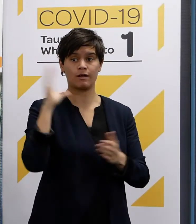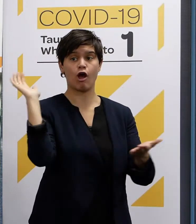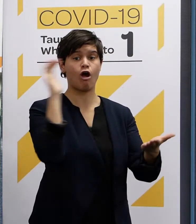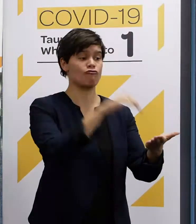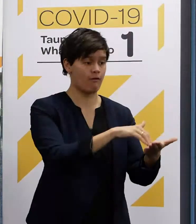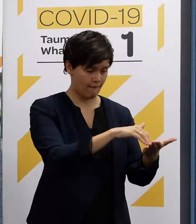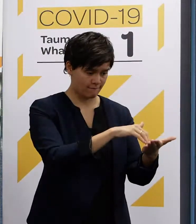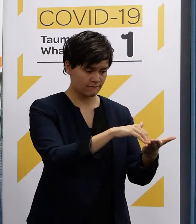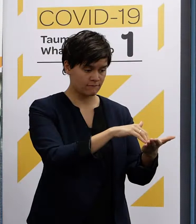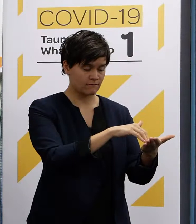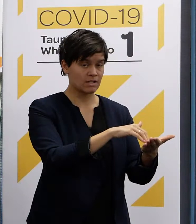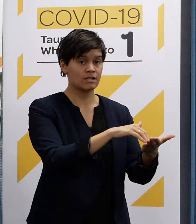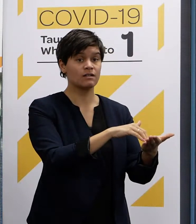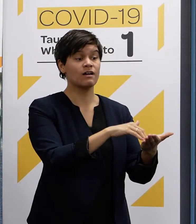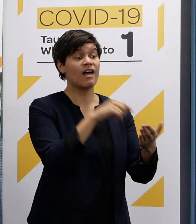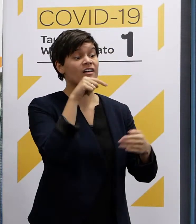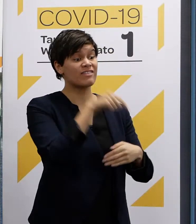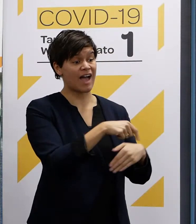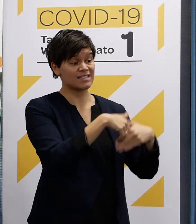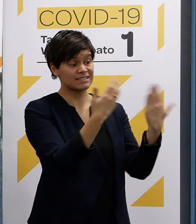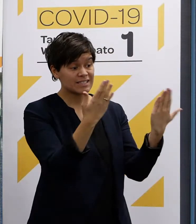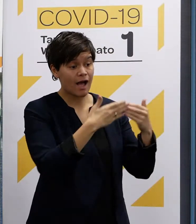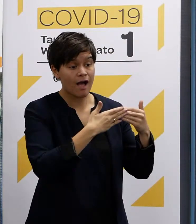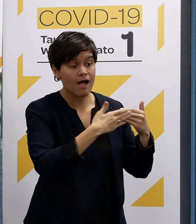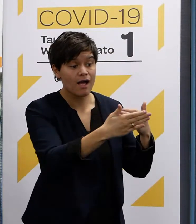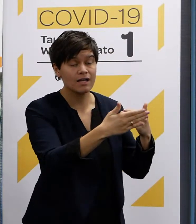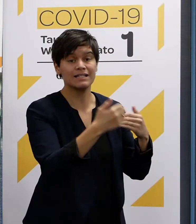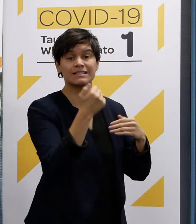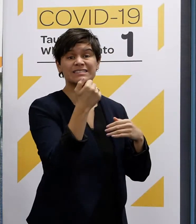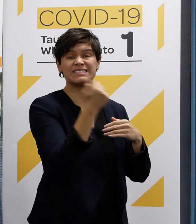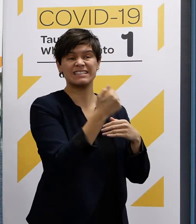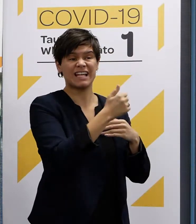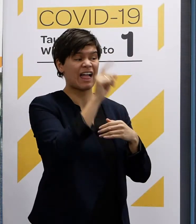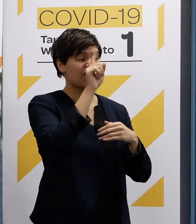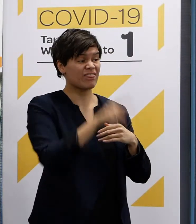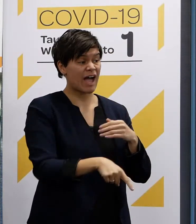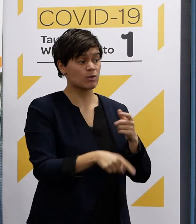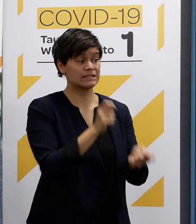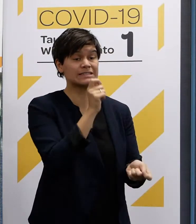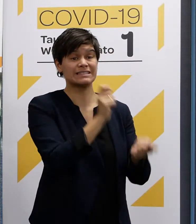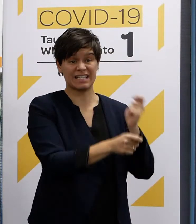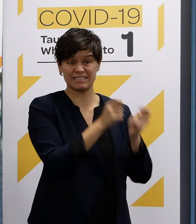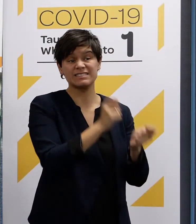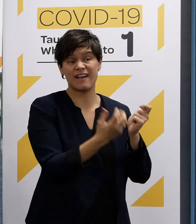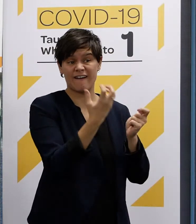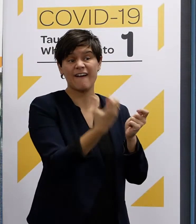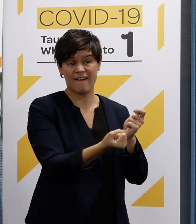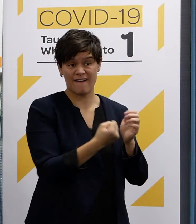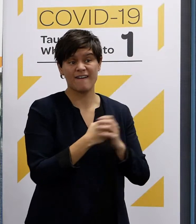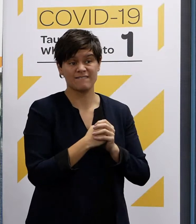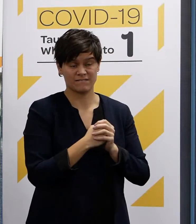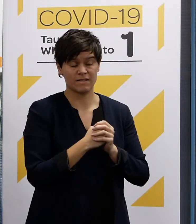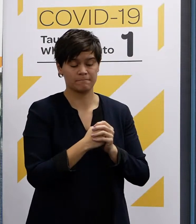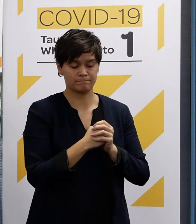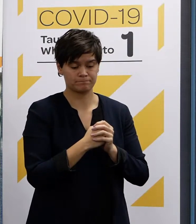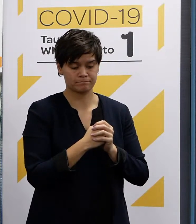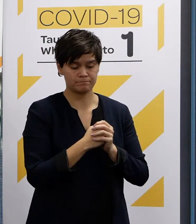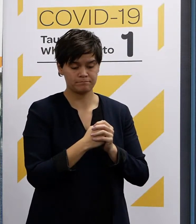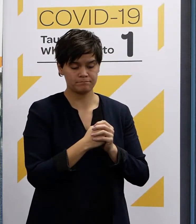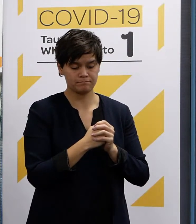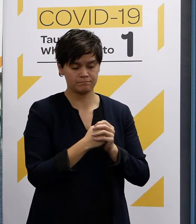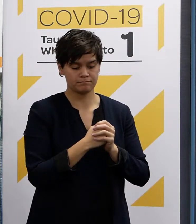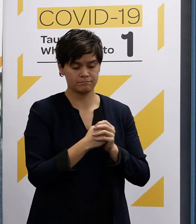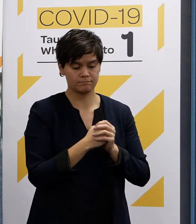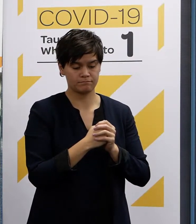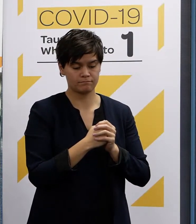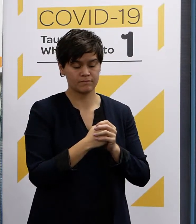been more than 45,000 tests completed in New Zealand on that day and on subsequent days. And as you will be aware, the